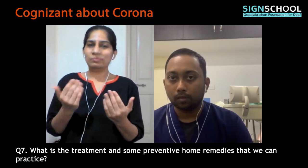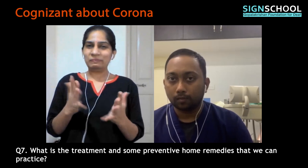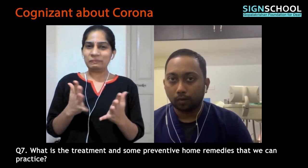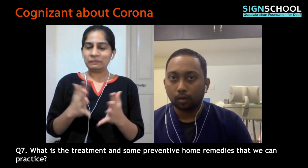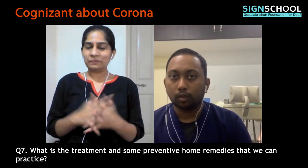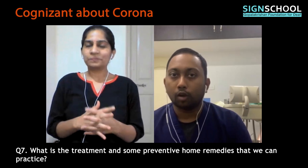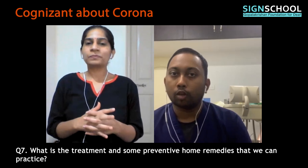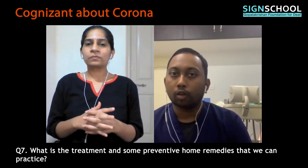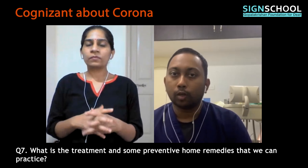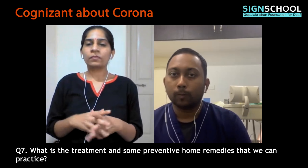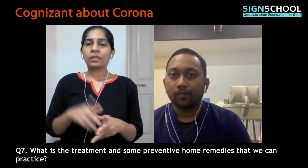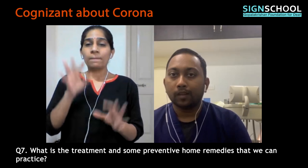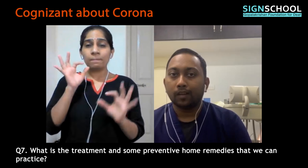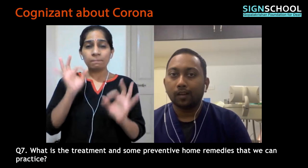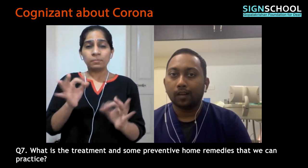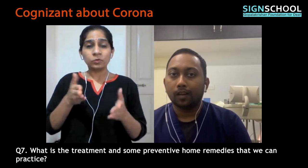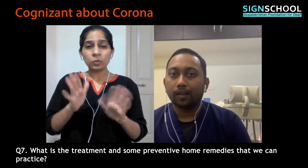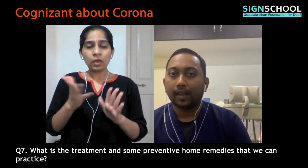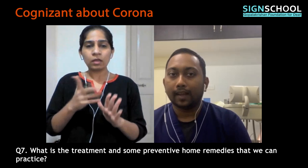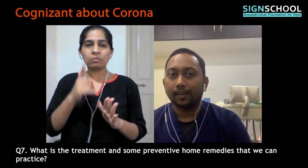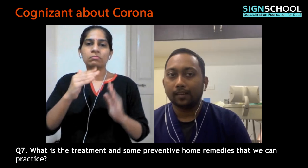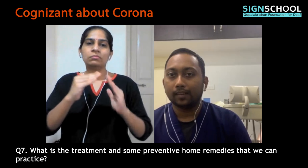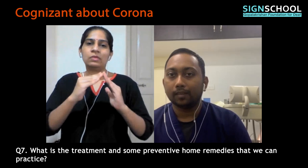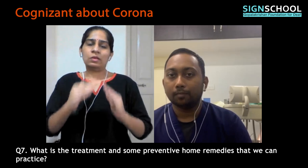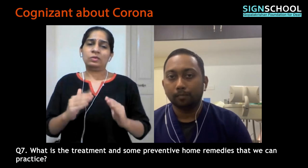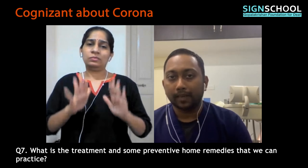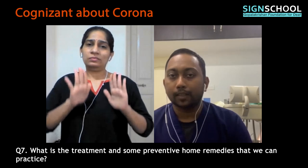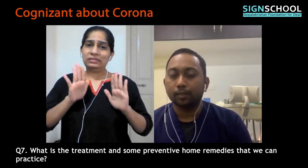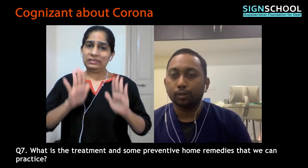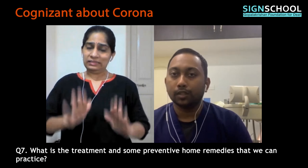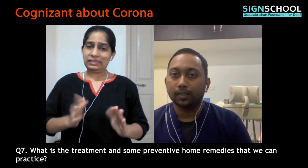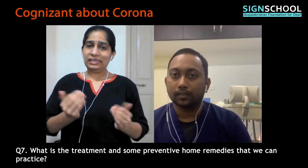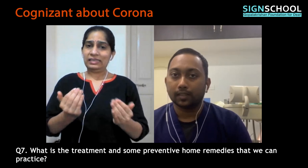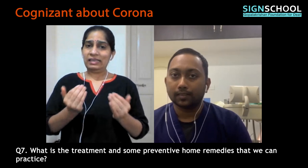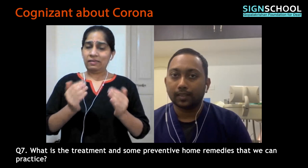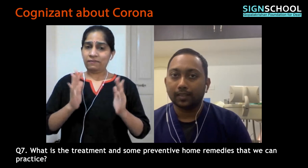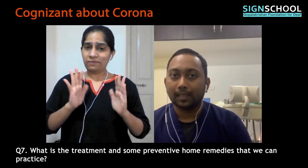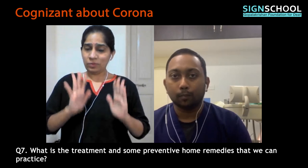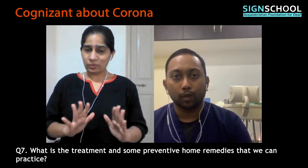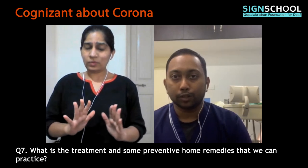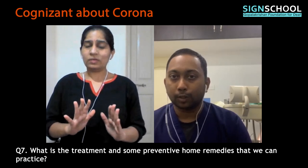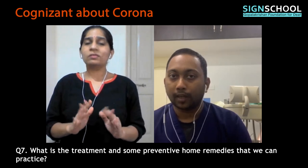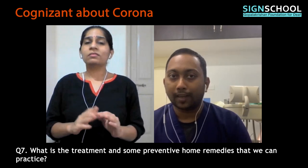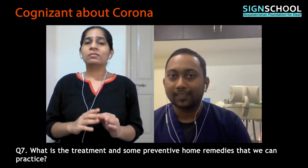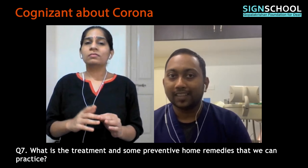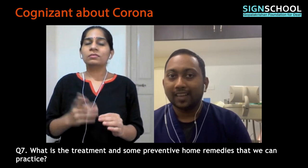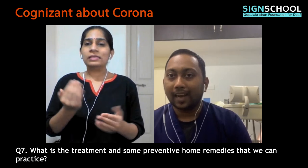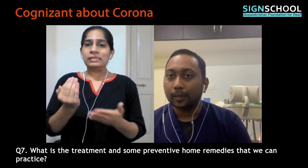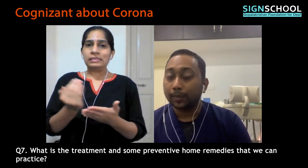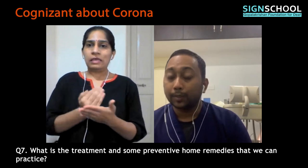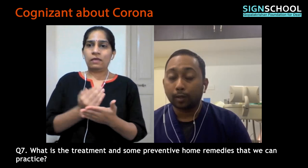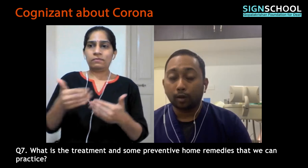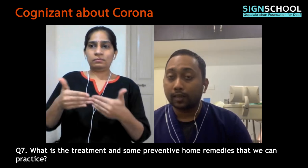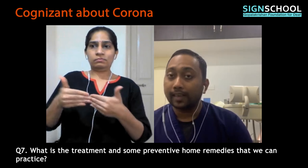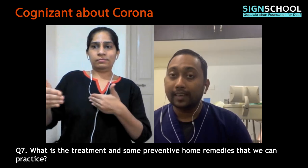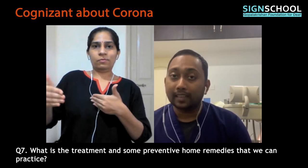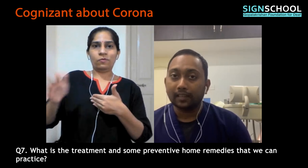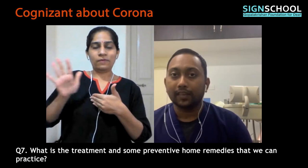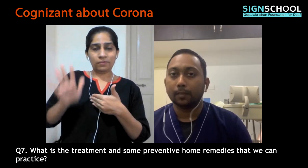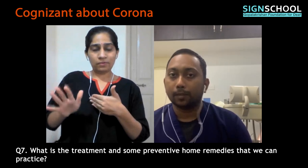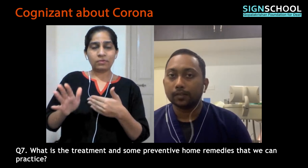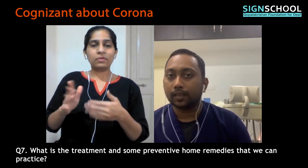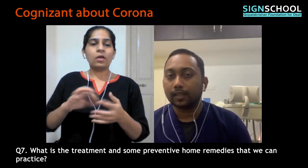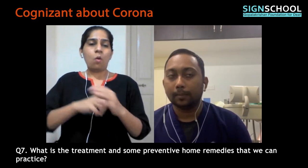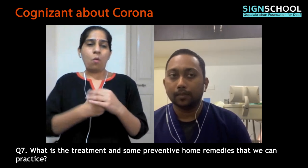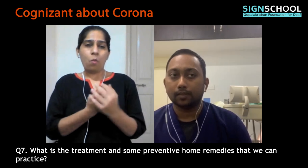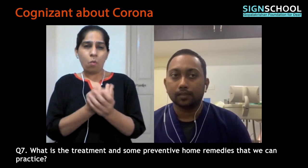home, follow the lockdown, and maintain social distancing, keep washing your hands. Otherwise, you cannot